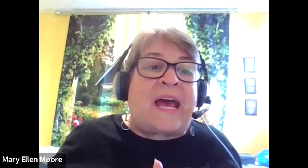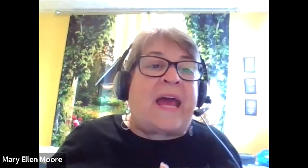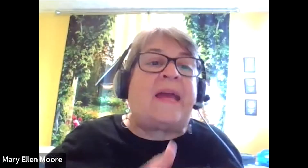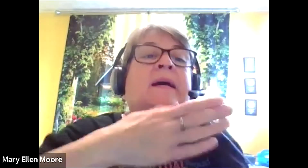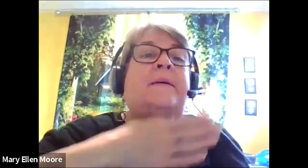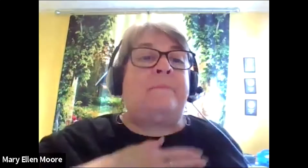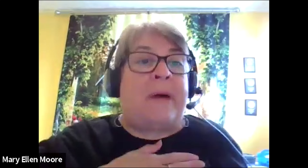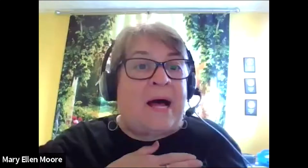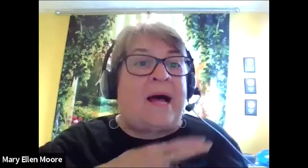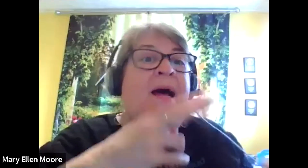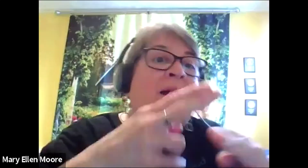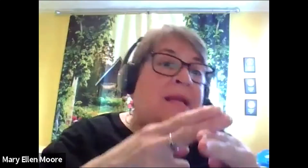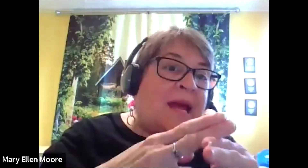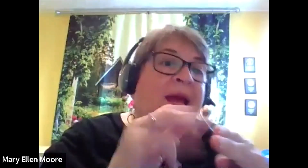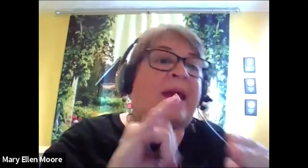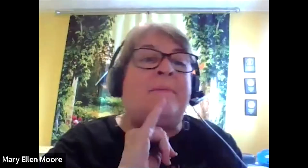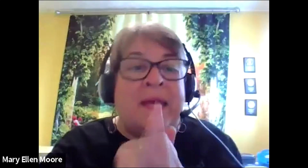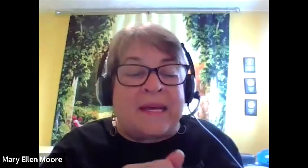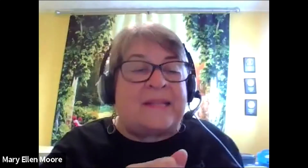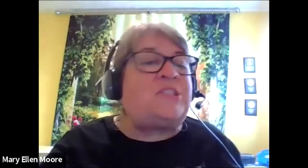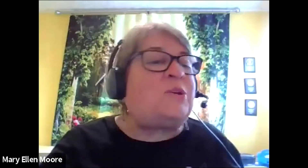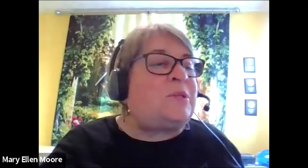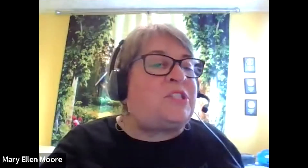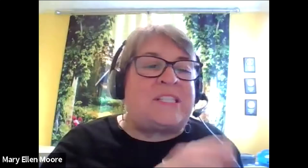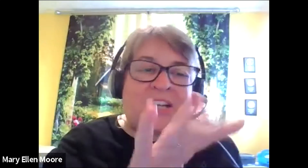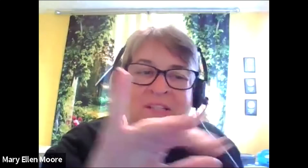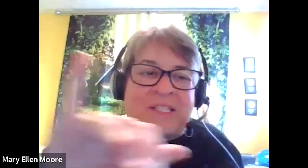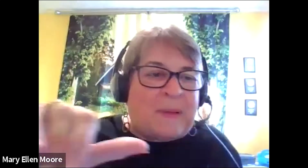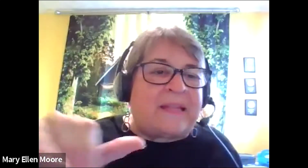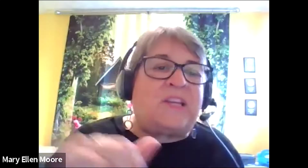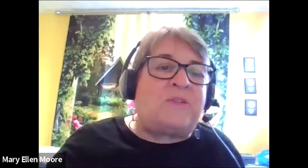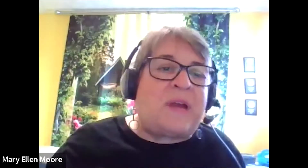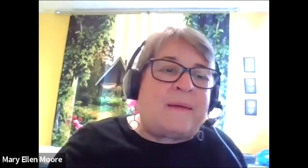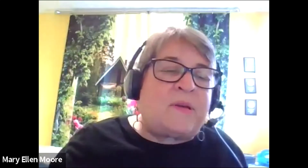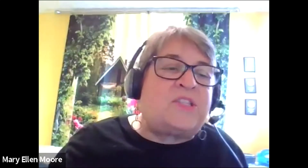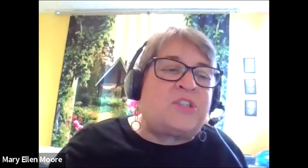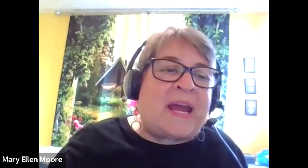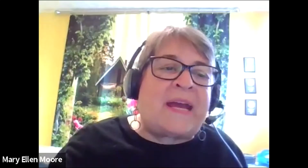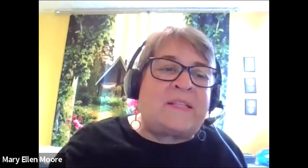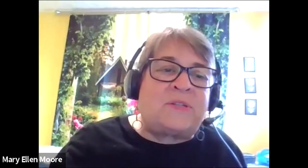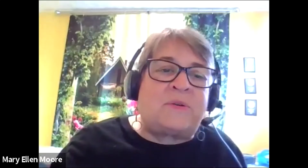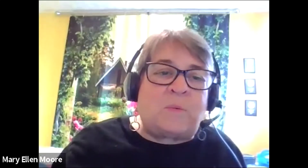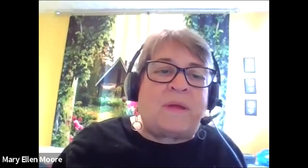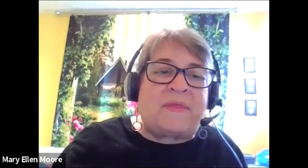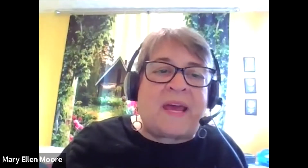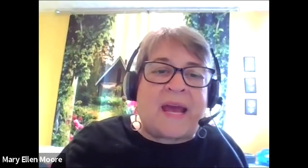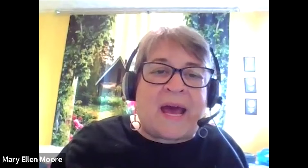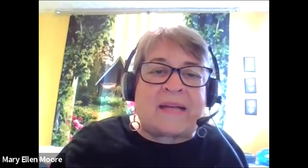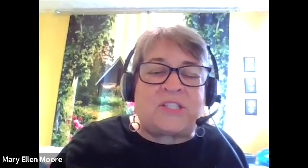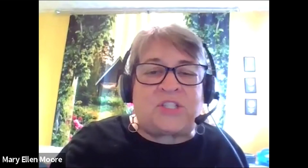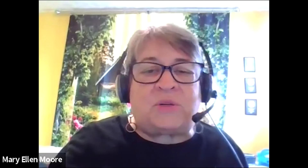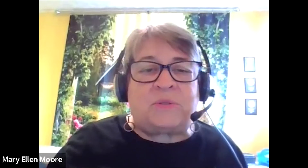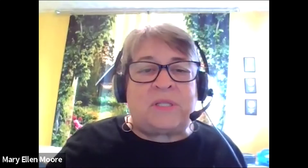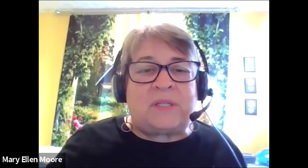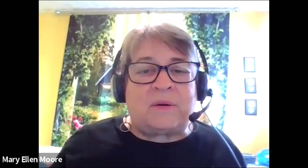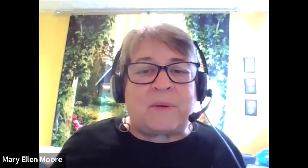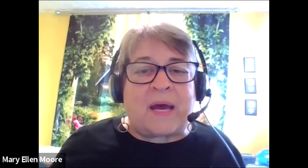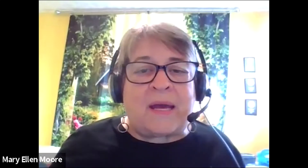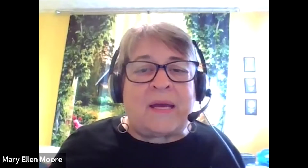say, my name is, you would just start spelling your name because you're answering what they asked you. Okay.